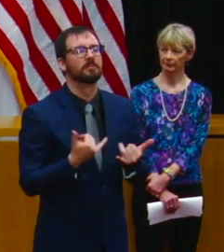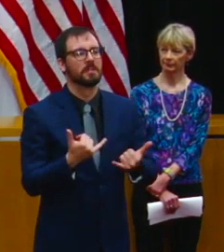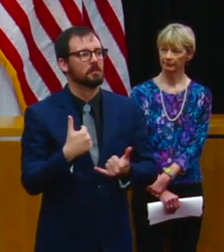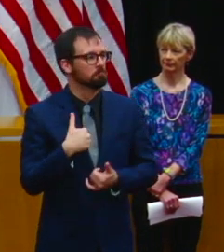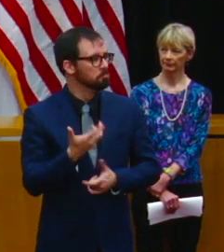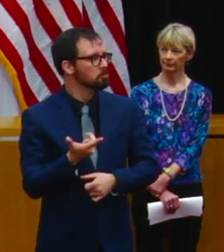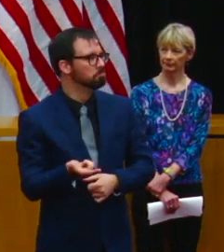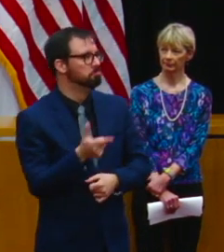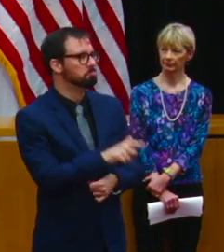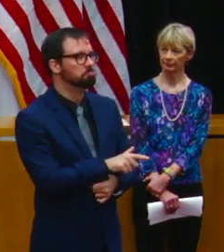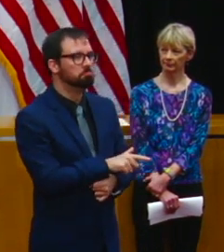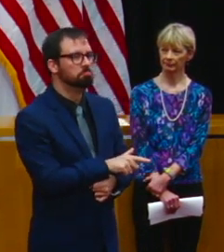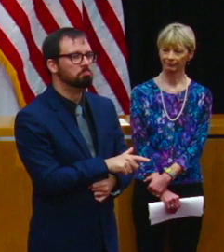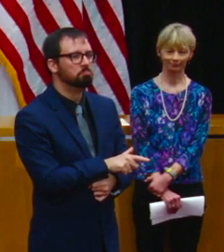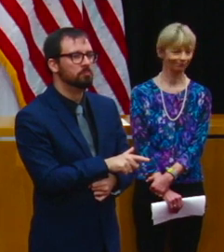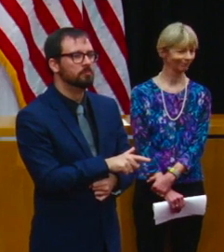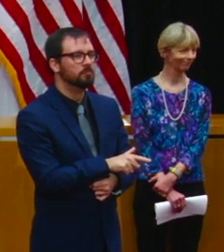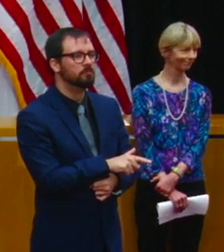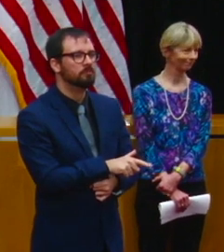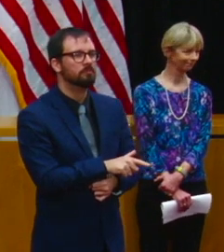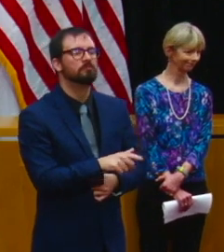to assist Massachusetts residents.